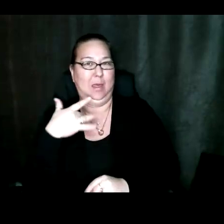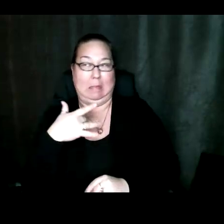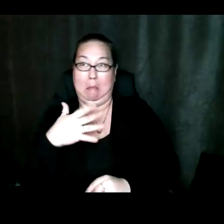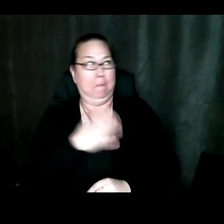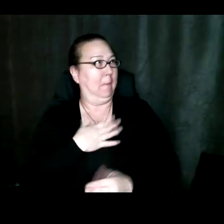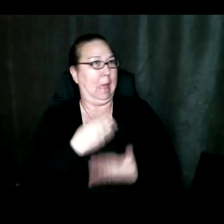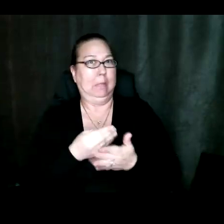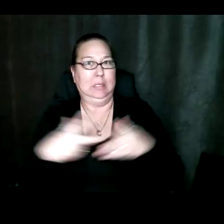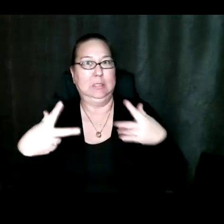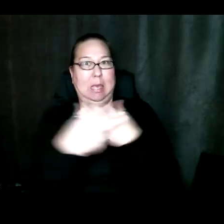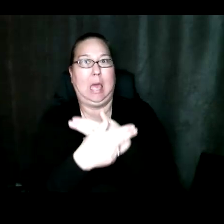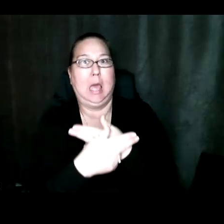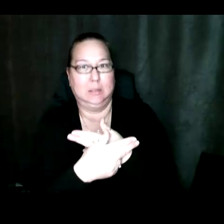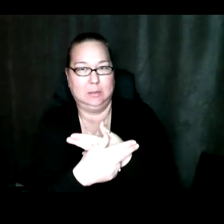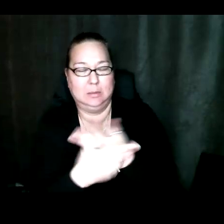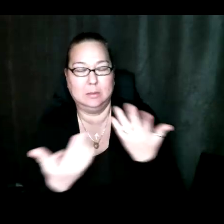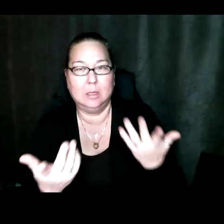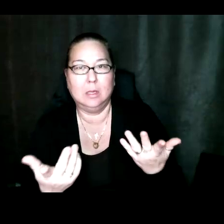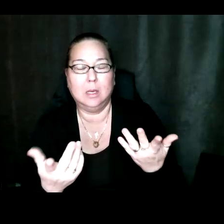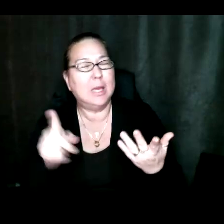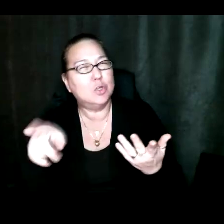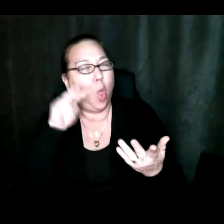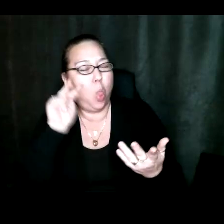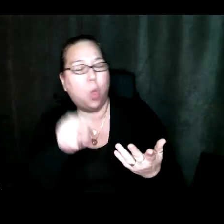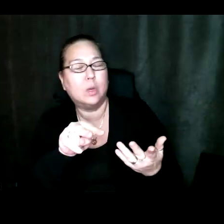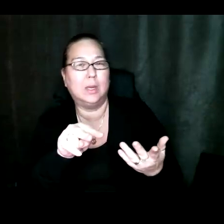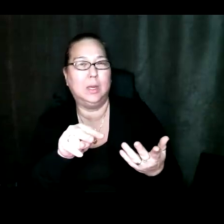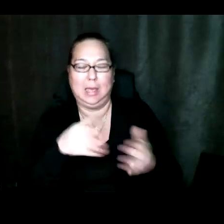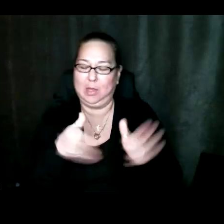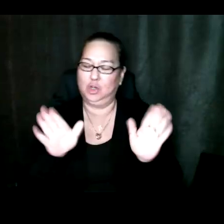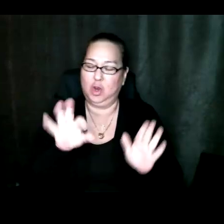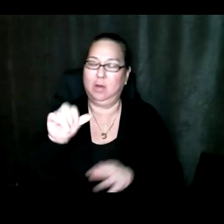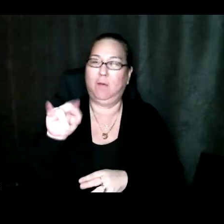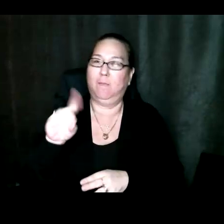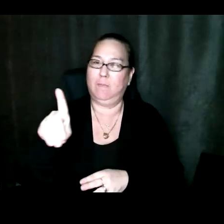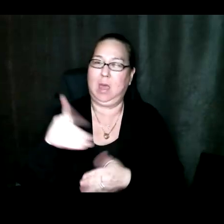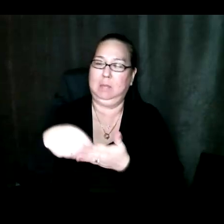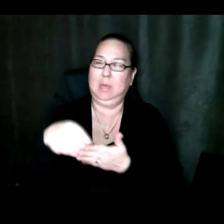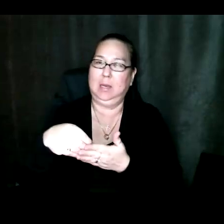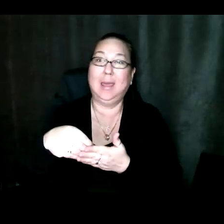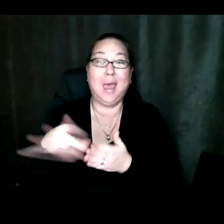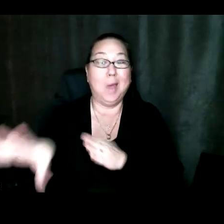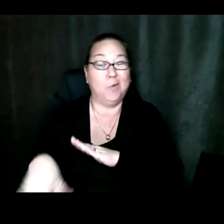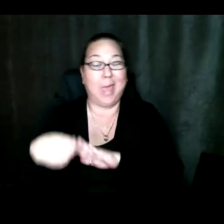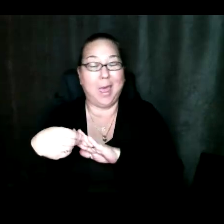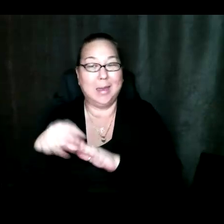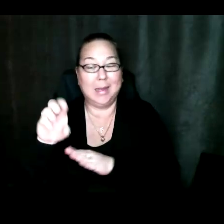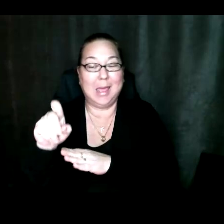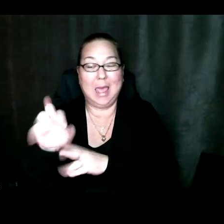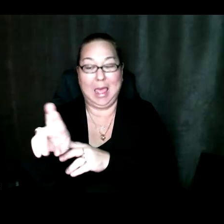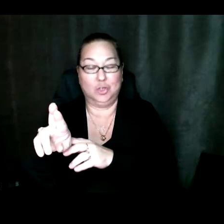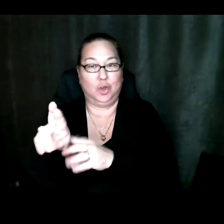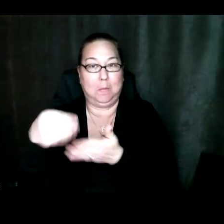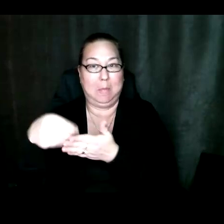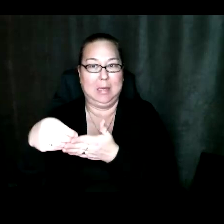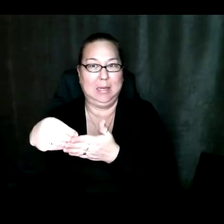cut, because they're looking at the general fund budget they had plus the ESSER funding, and now the ESSER funding's going